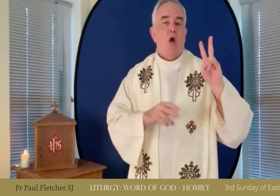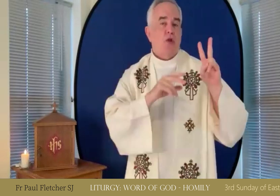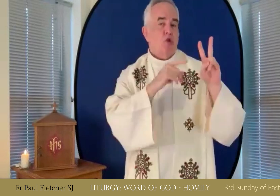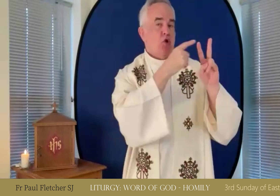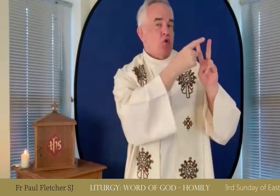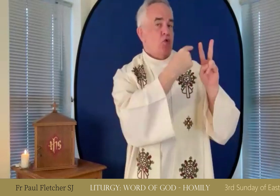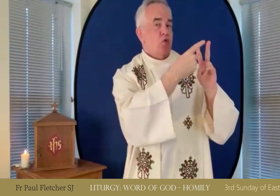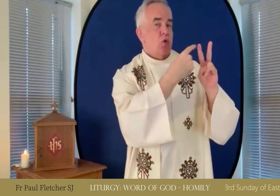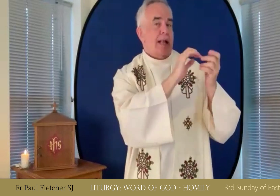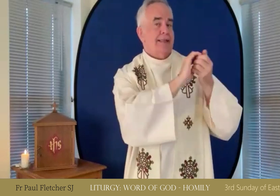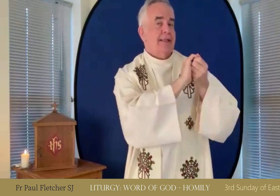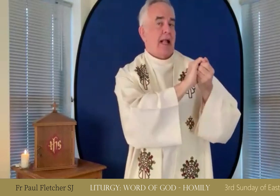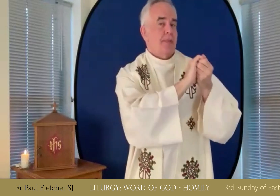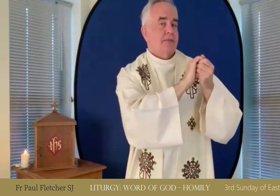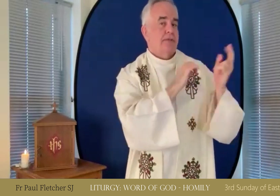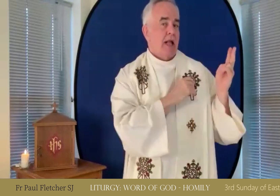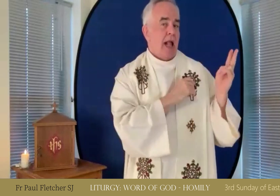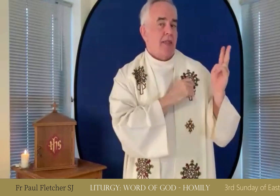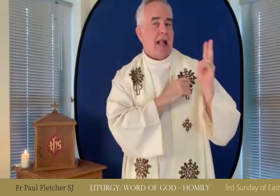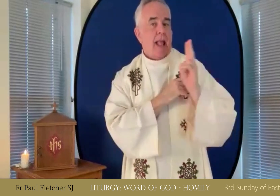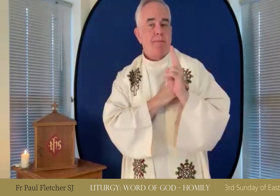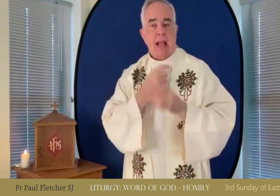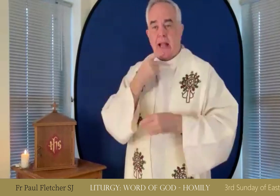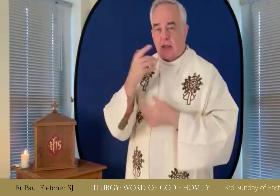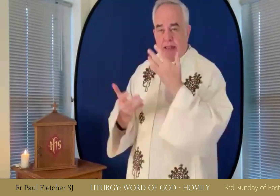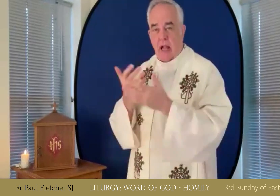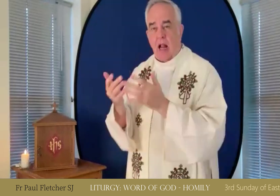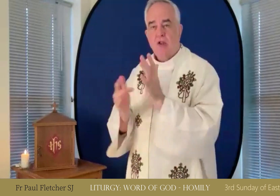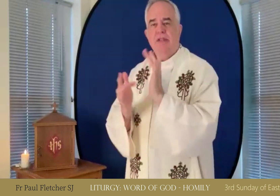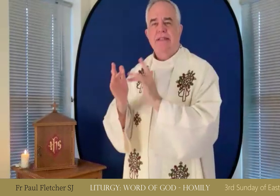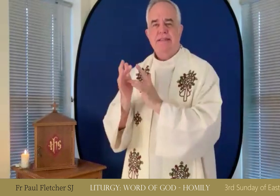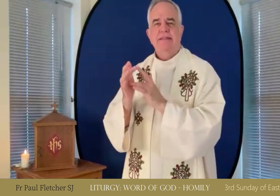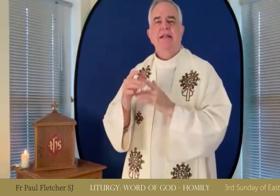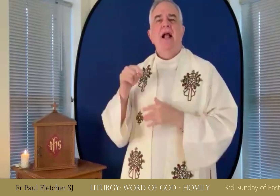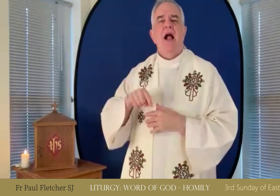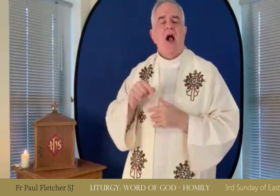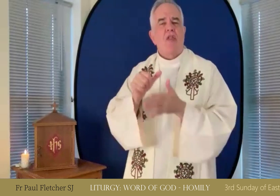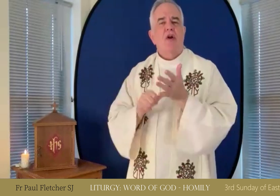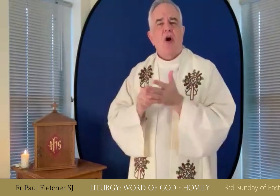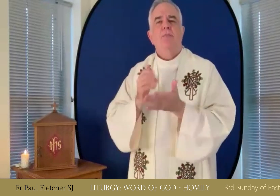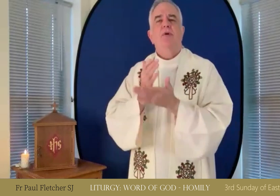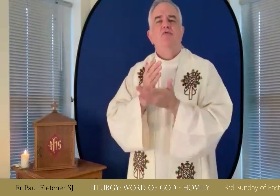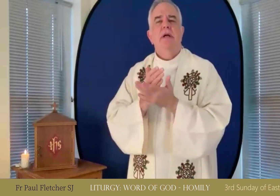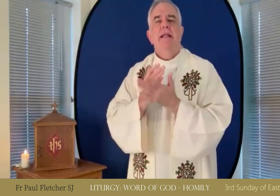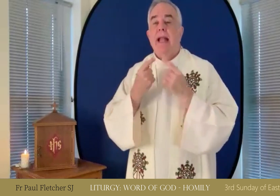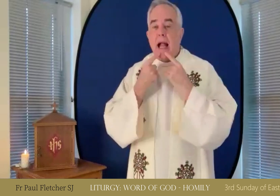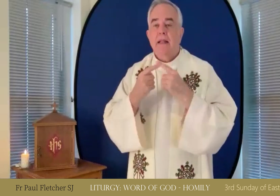the two disciples that came back to tell Jesus, the Gospel really tells